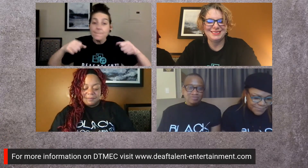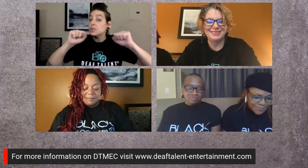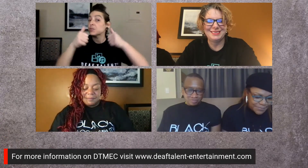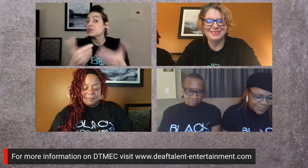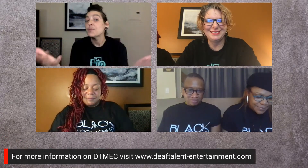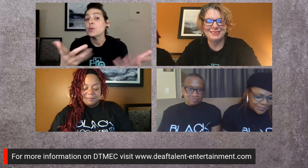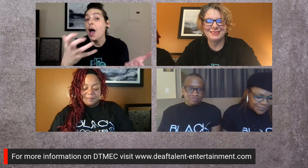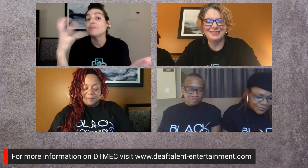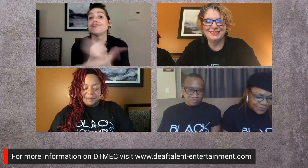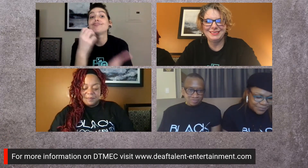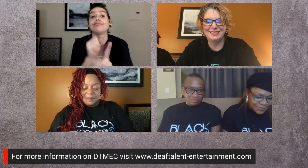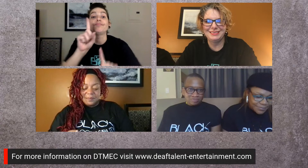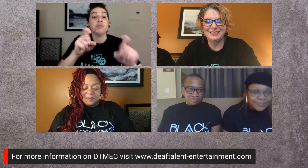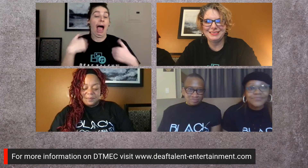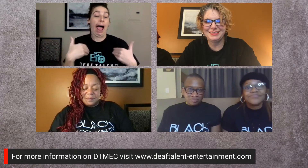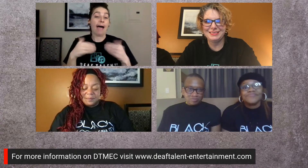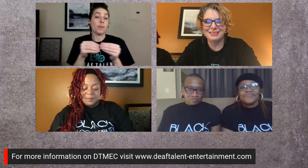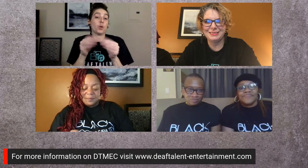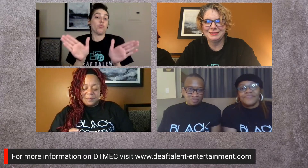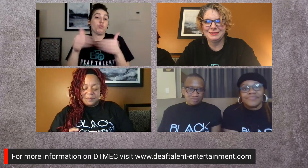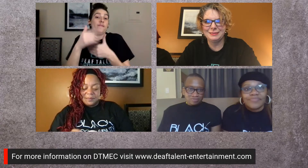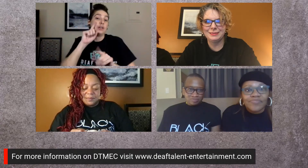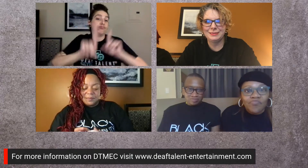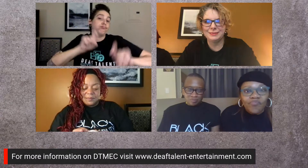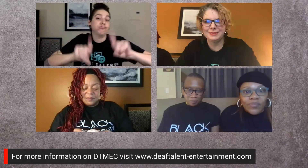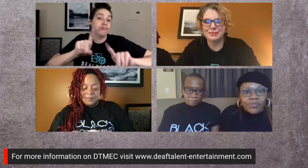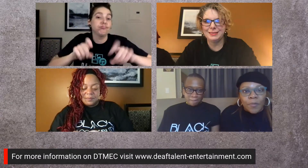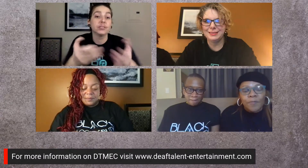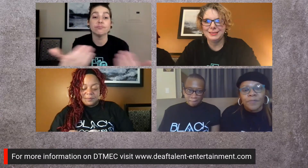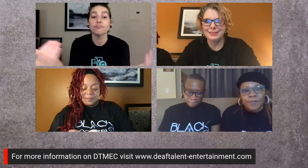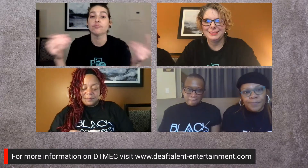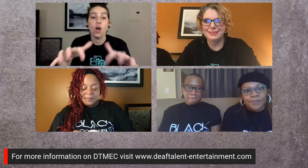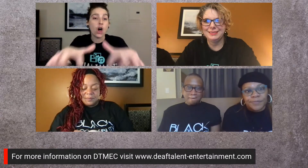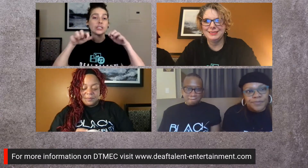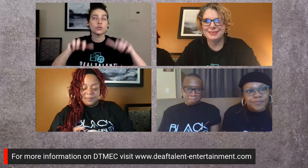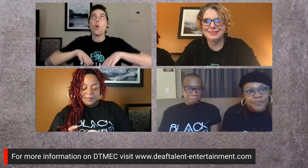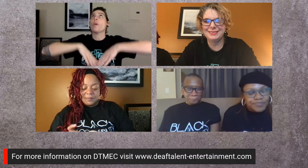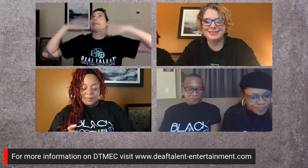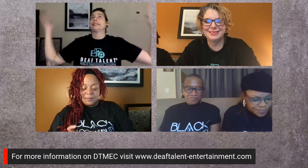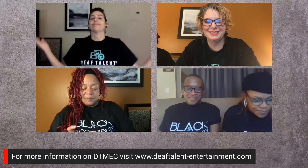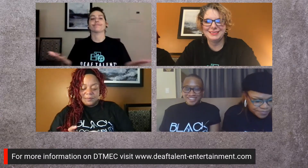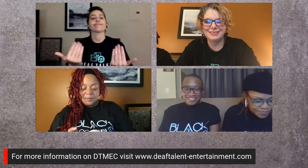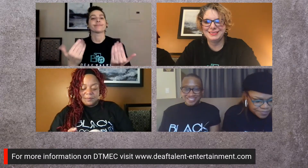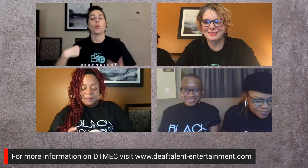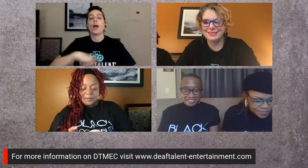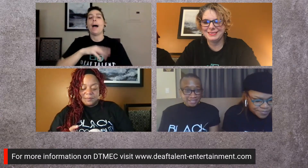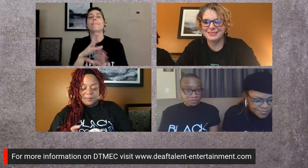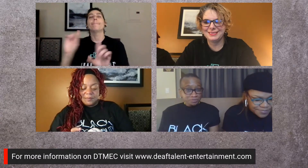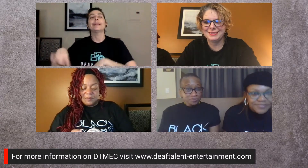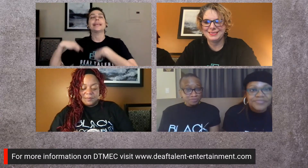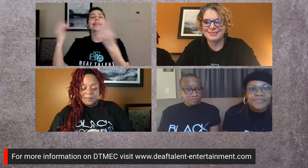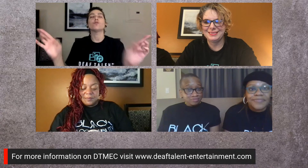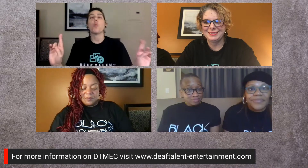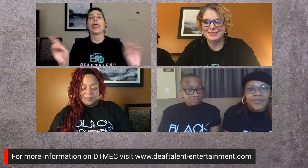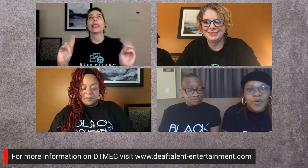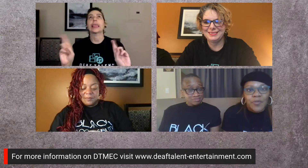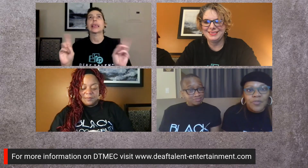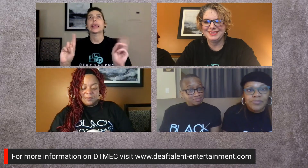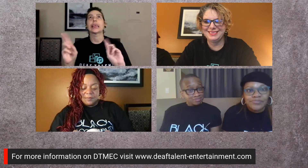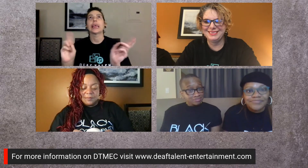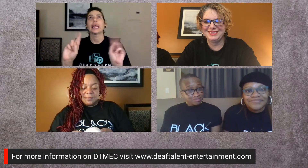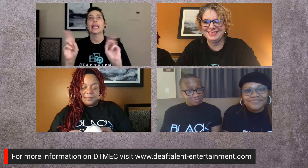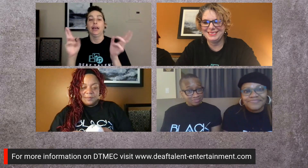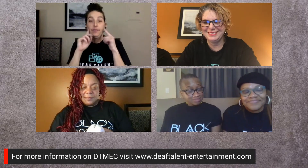minutes before we wrap up. Do you have any questions? We've got room for a few more questions.